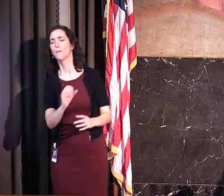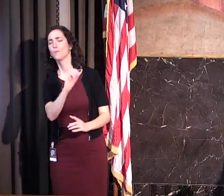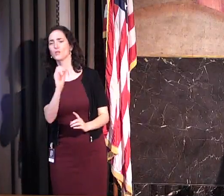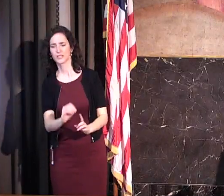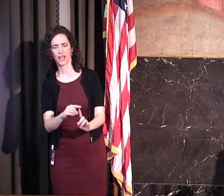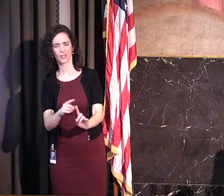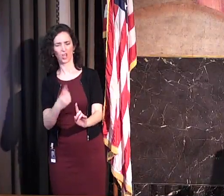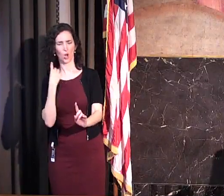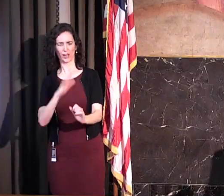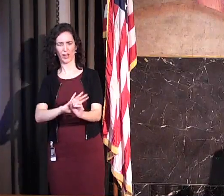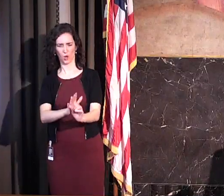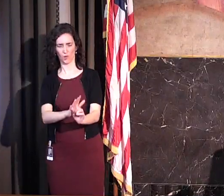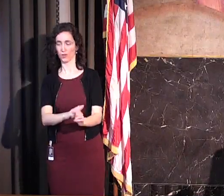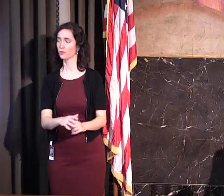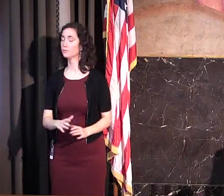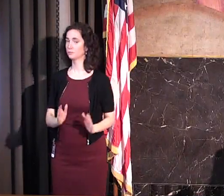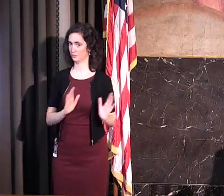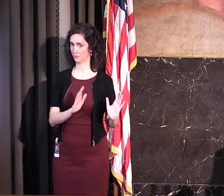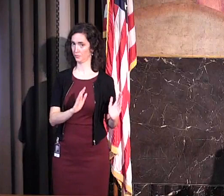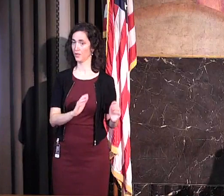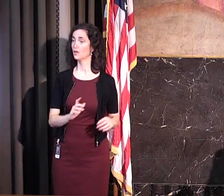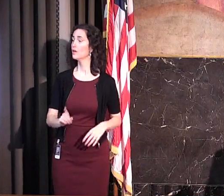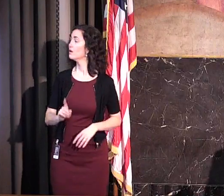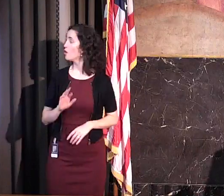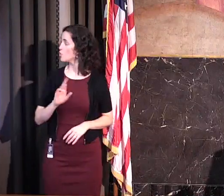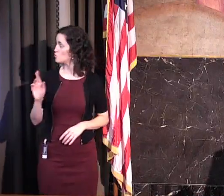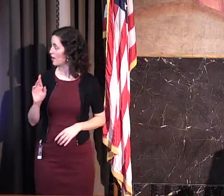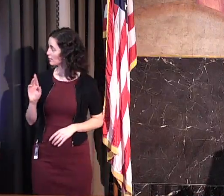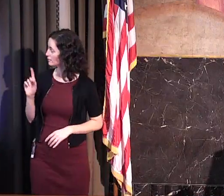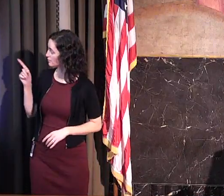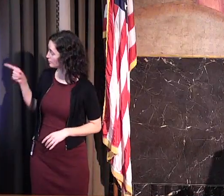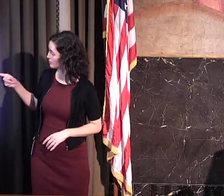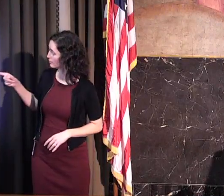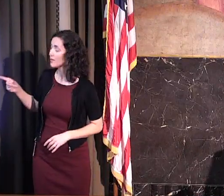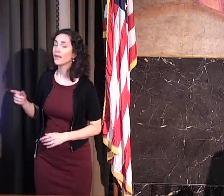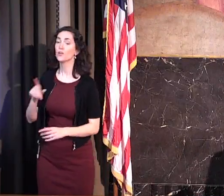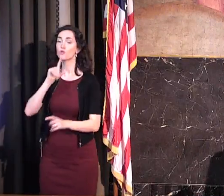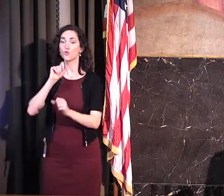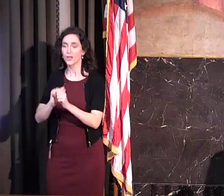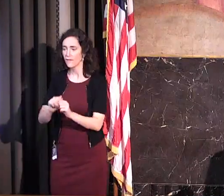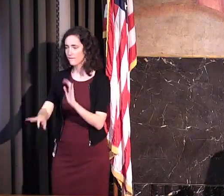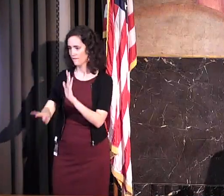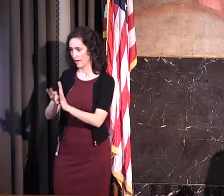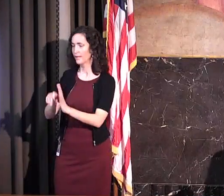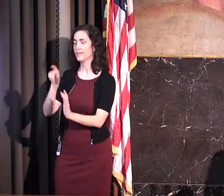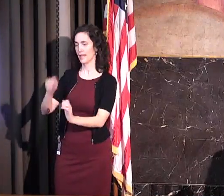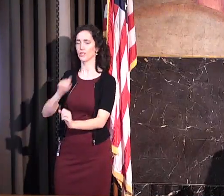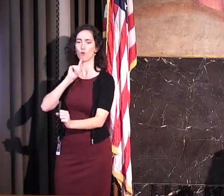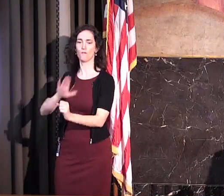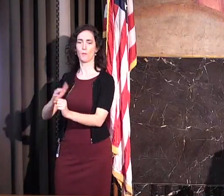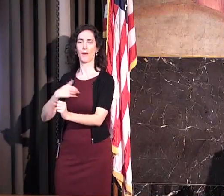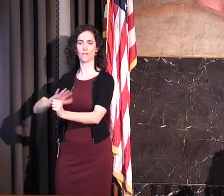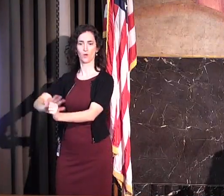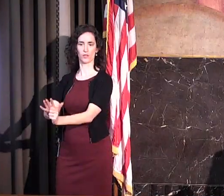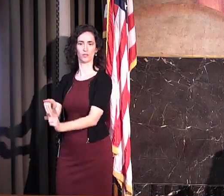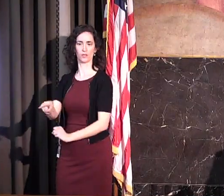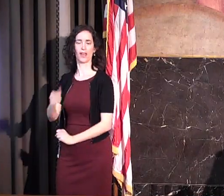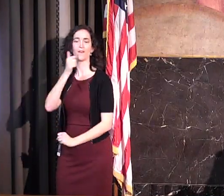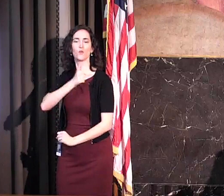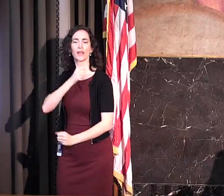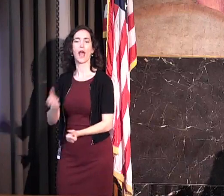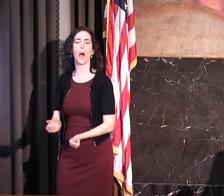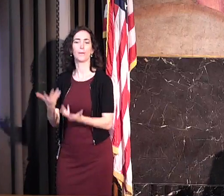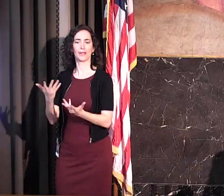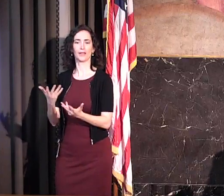top right, you see incidence. This is the number of new COVID diagnoses every day. The number of